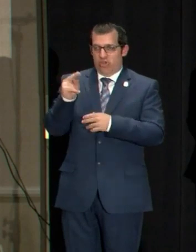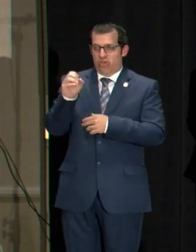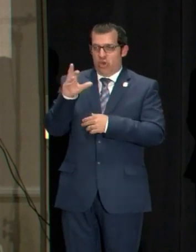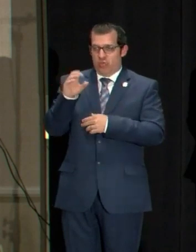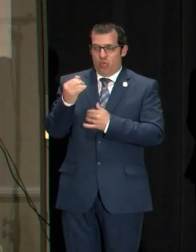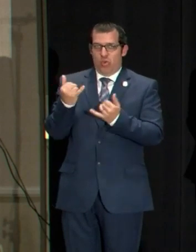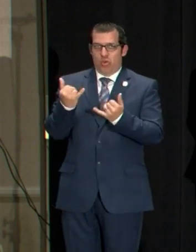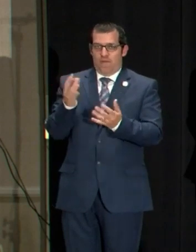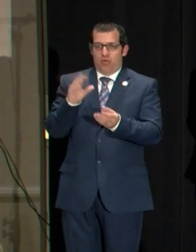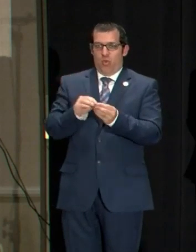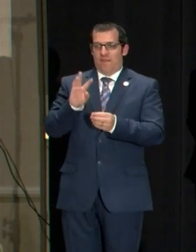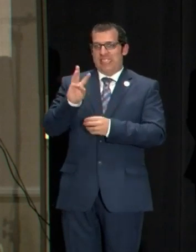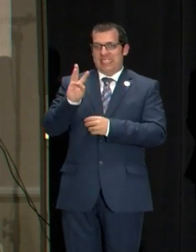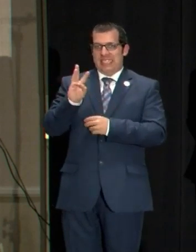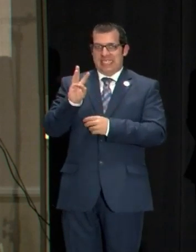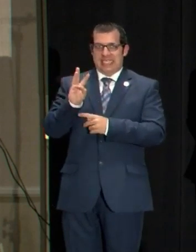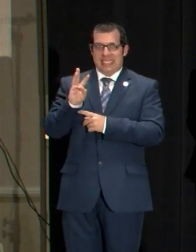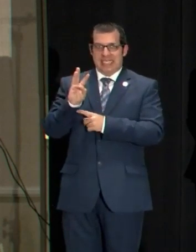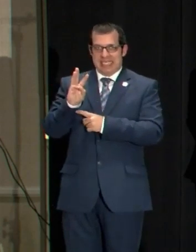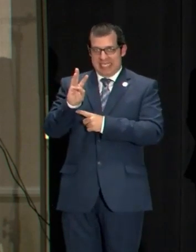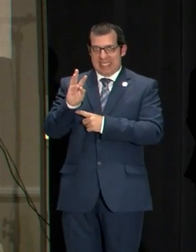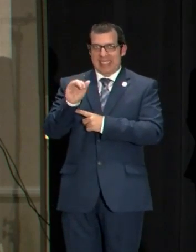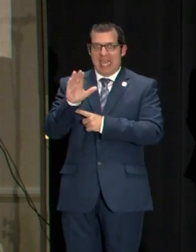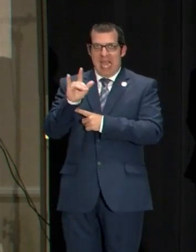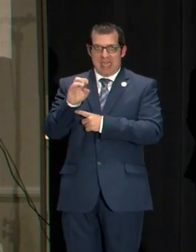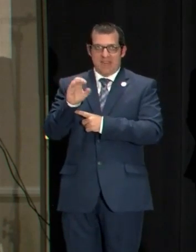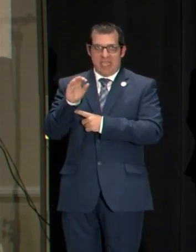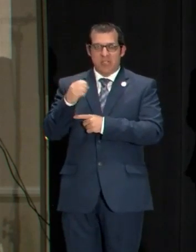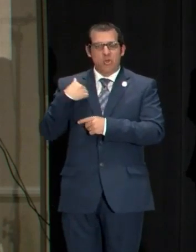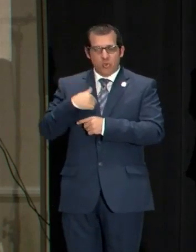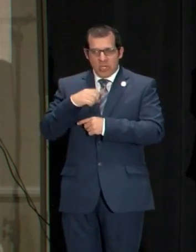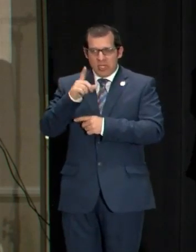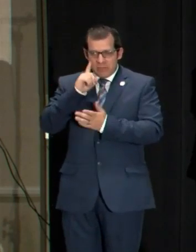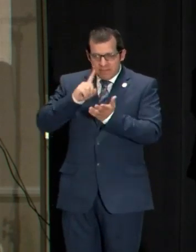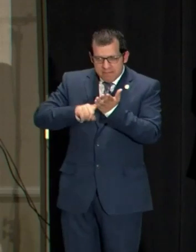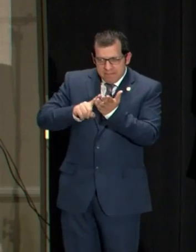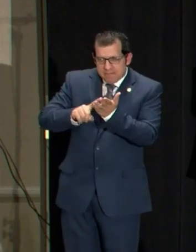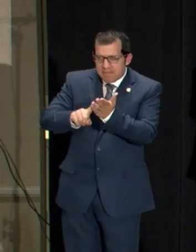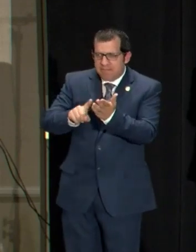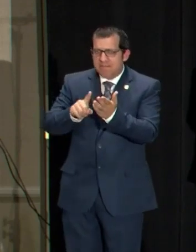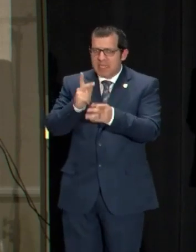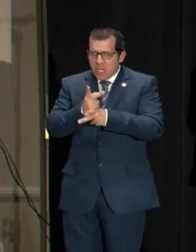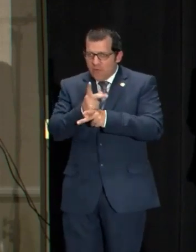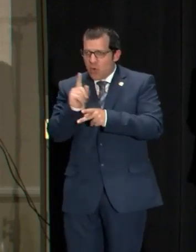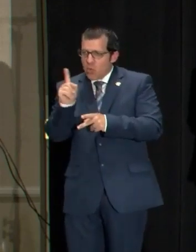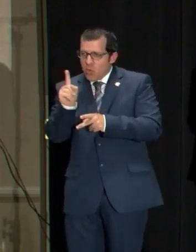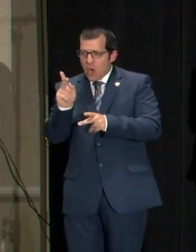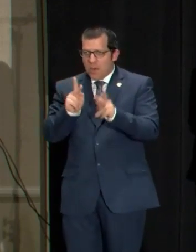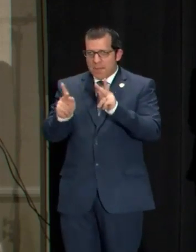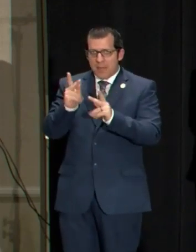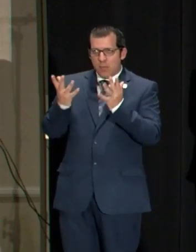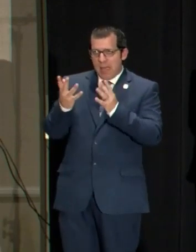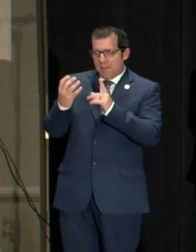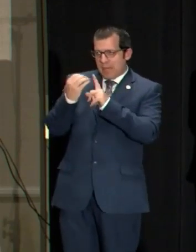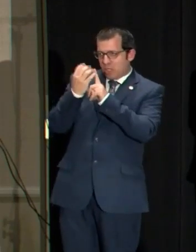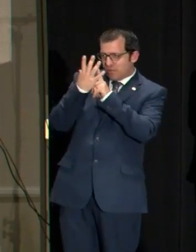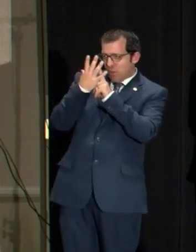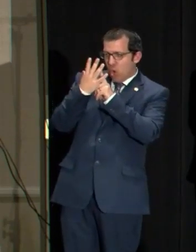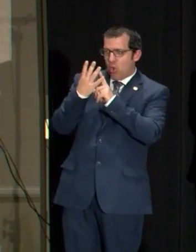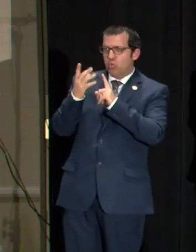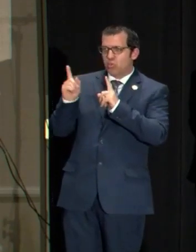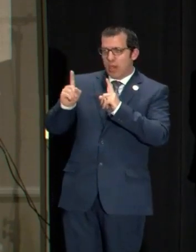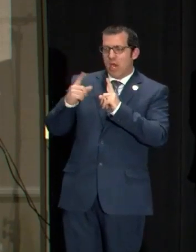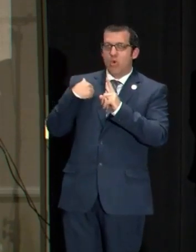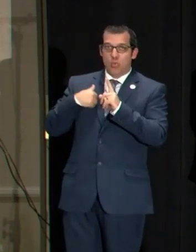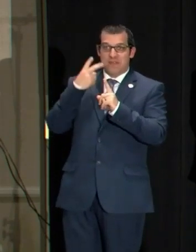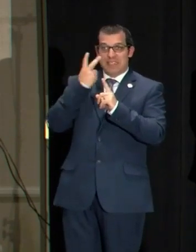6 active cases. We've looked very carefully to see where people may have been exposed. We've seen an increase